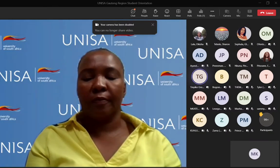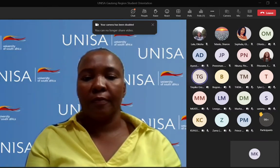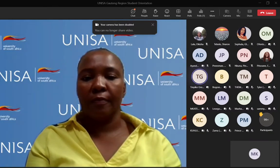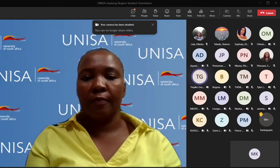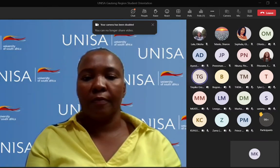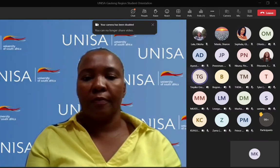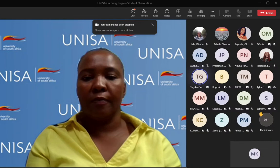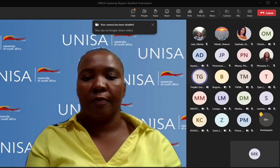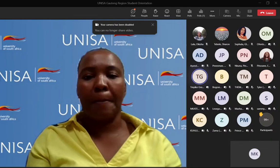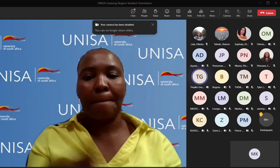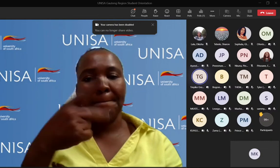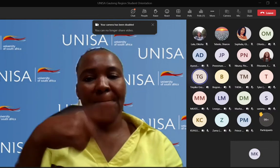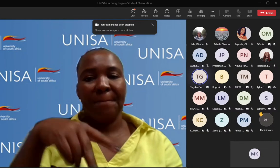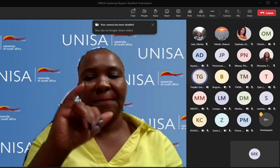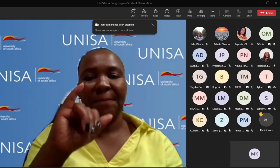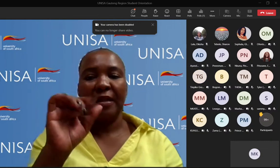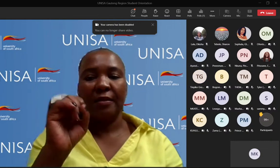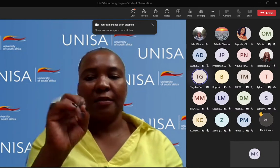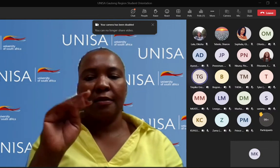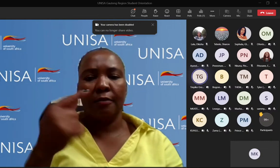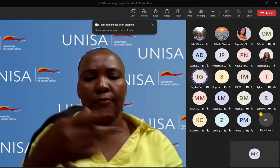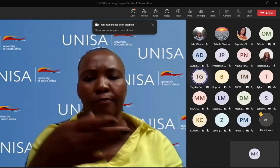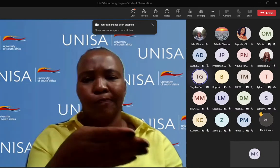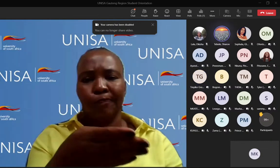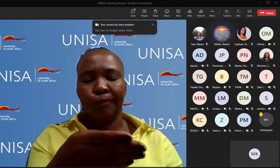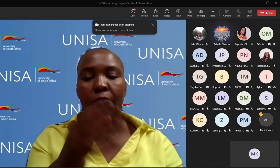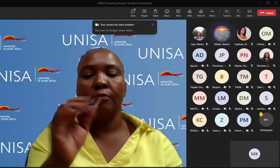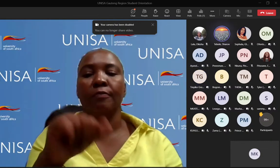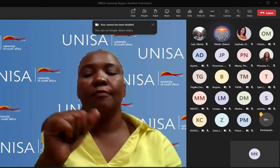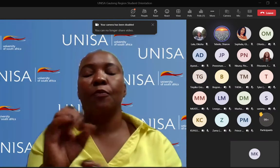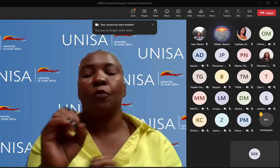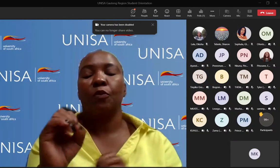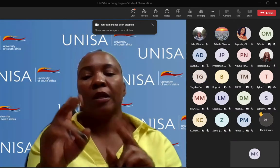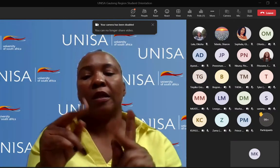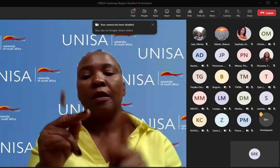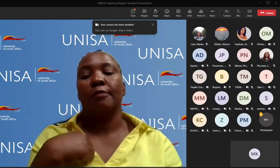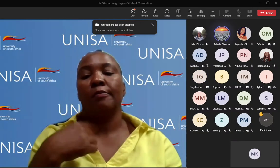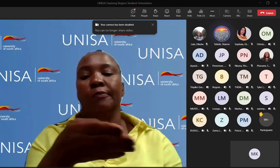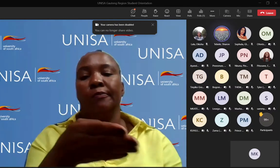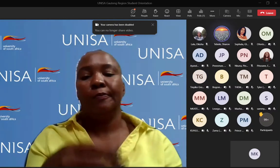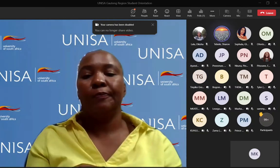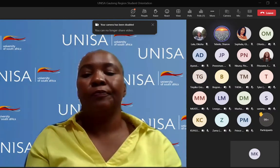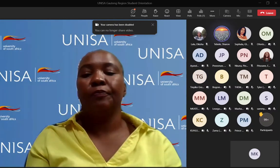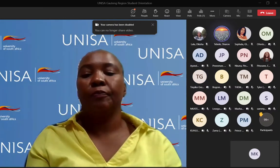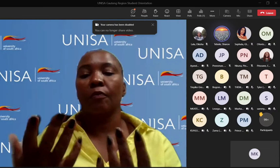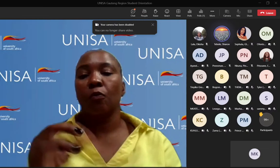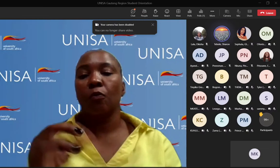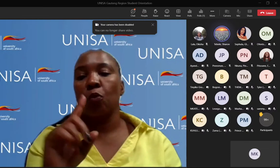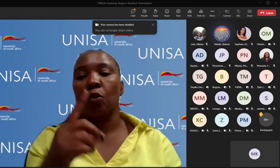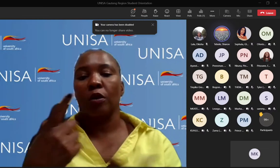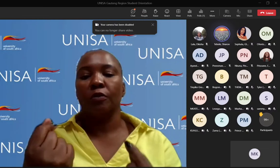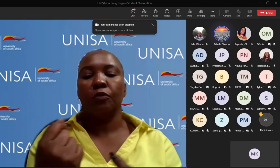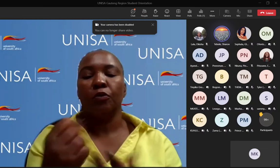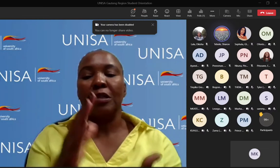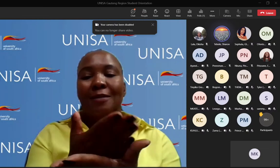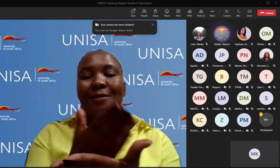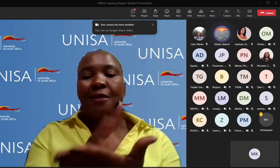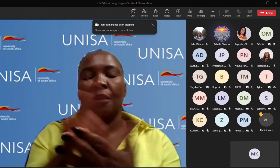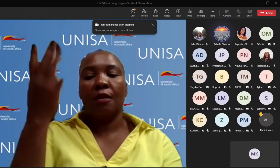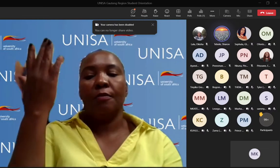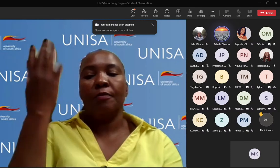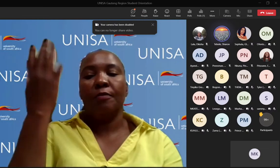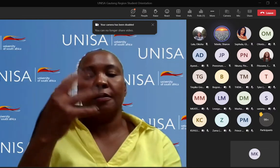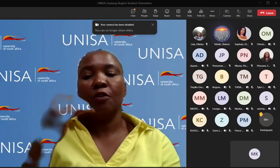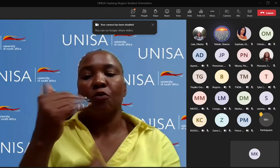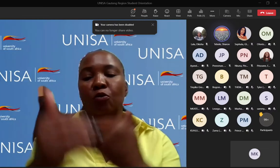speaking yes I am here all right great so what we're gonna do is we're gonna share the presentation then you can